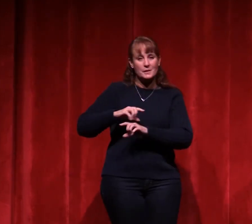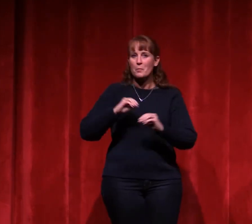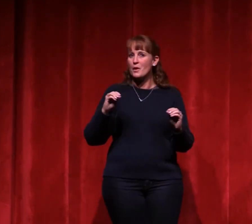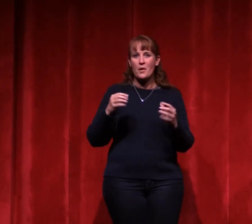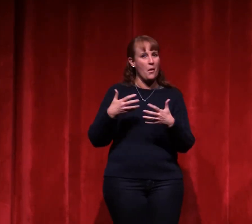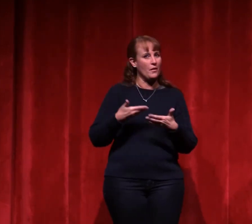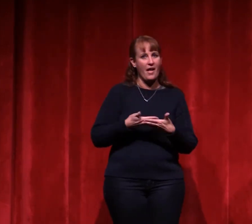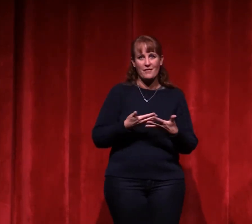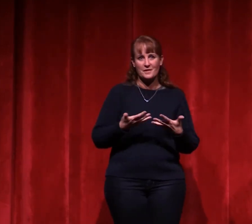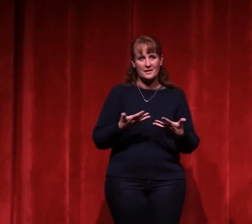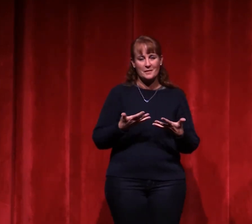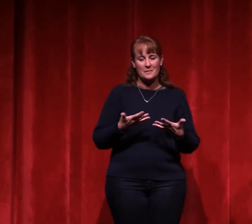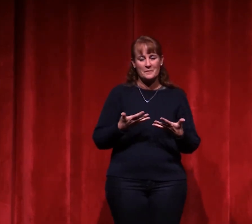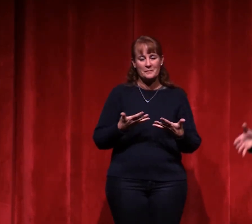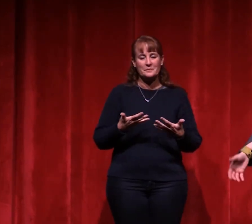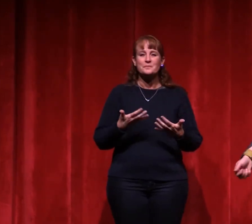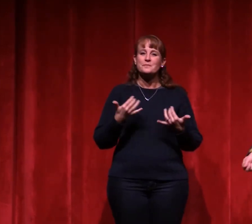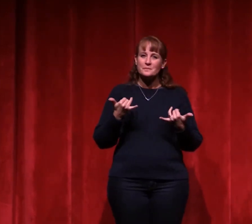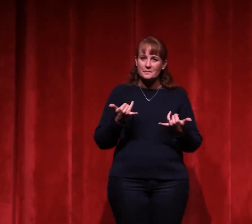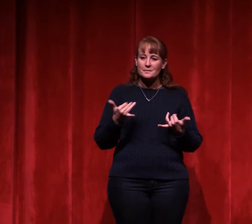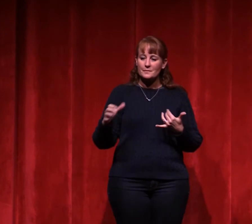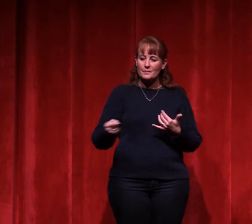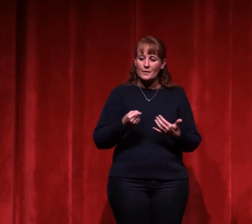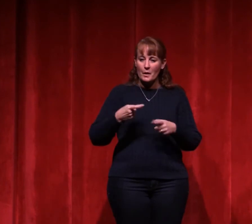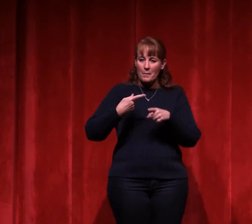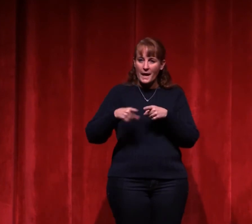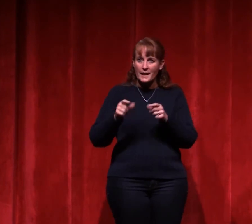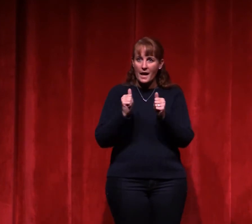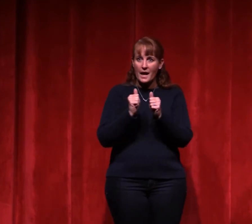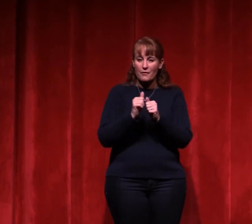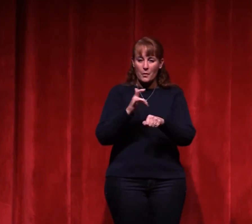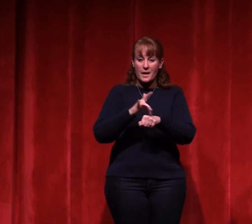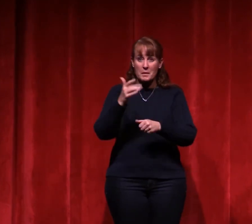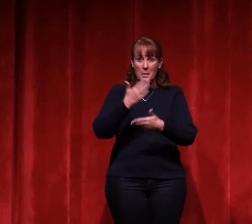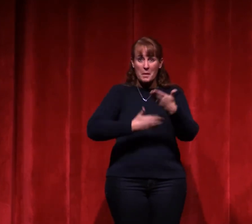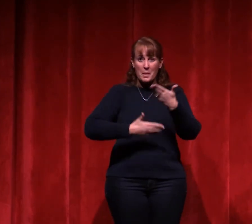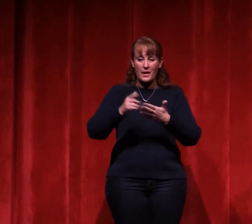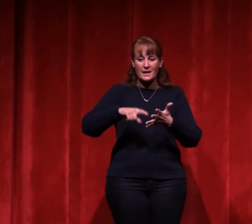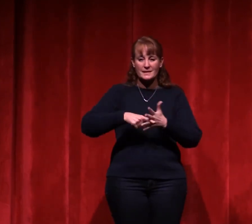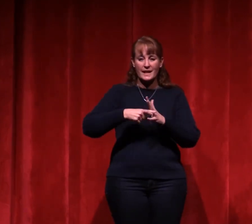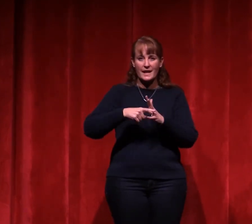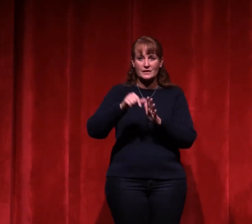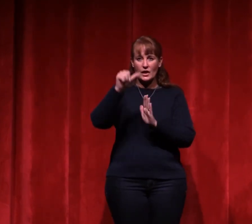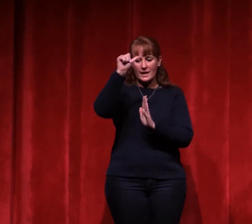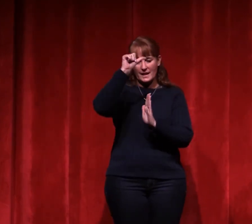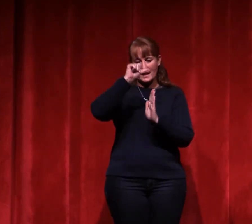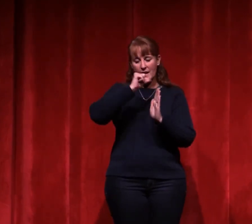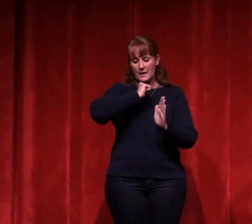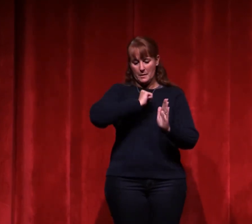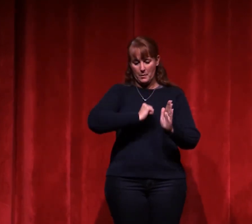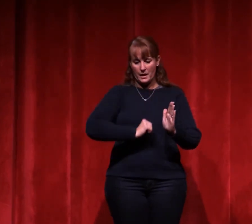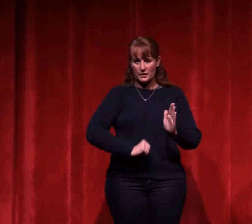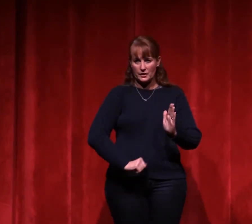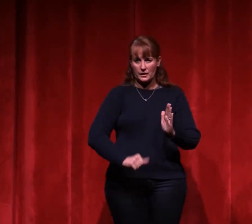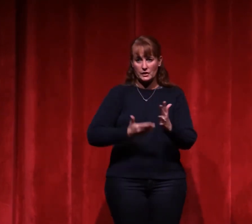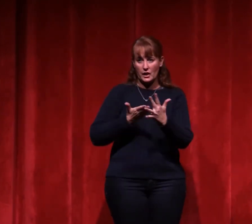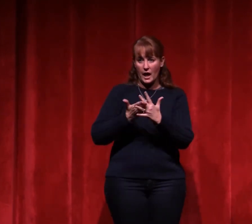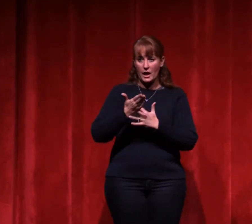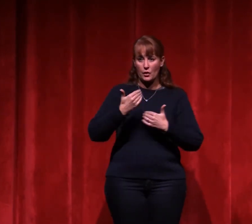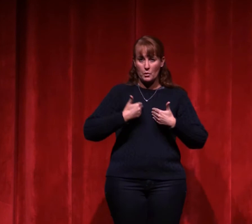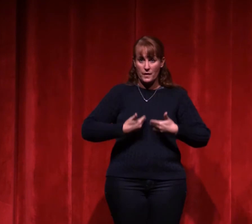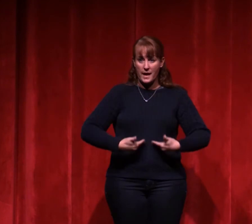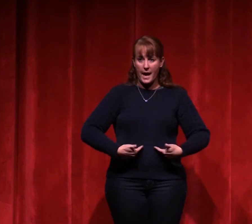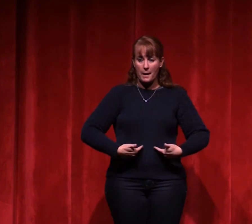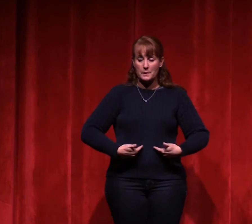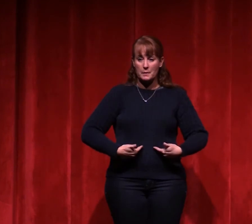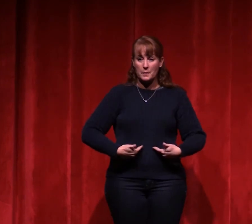gloves. So I grabbed my knife with my bare hands and started the incision down the breastbone and through the abdomen